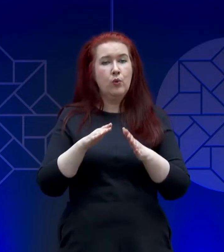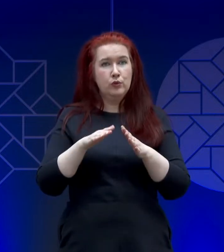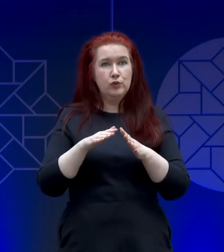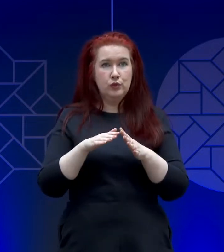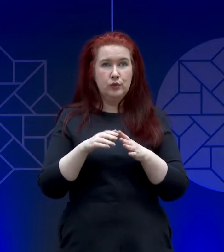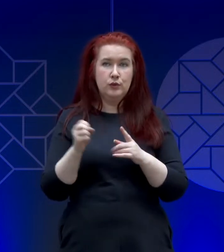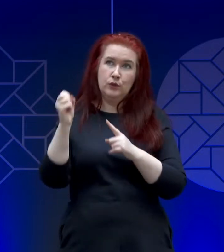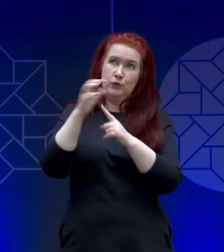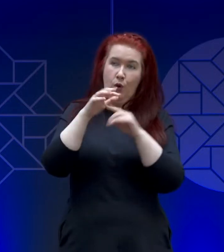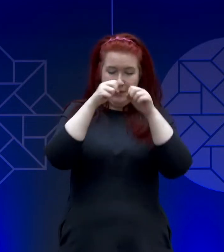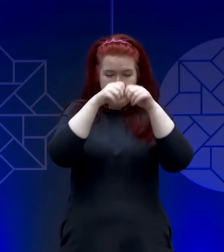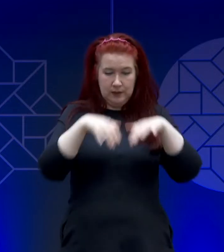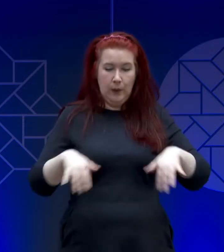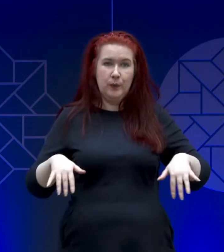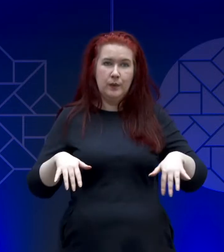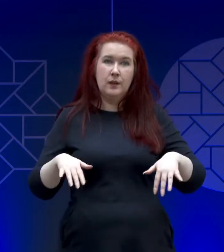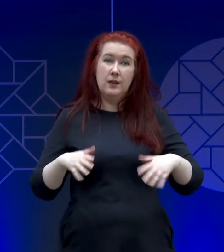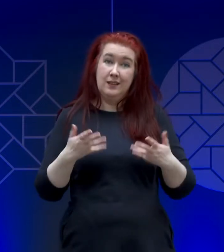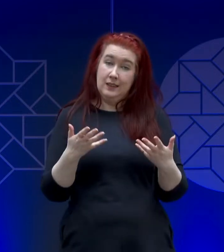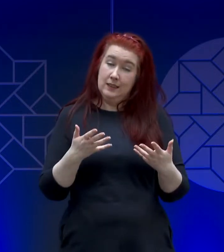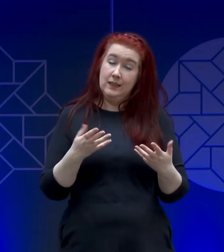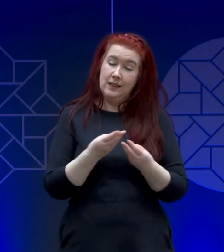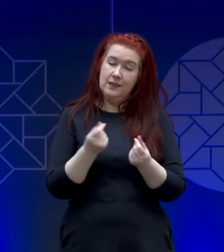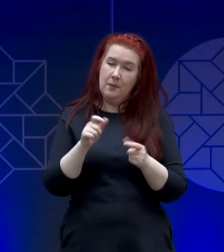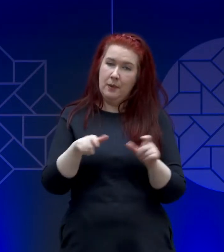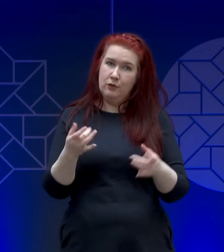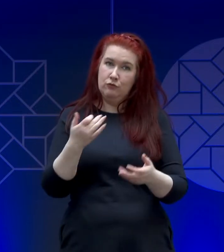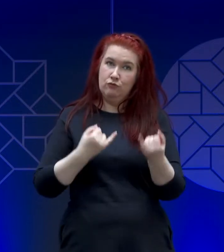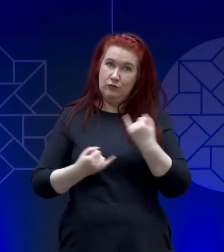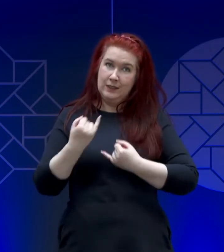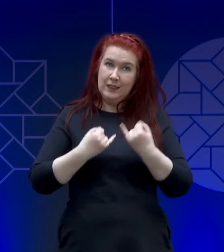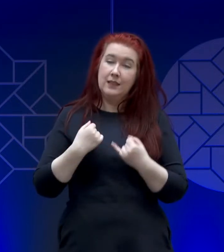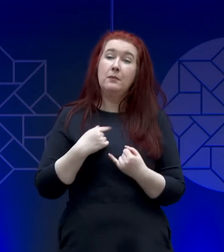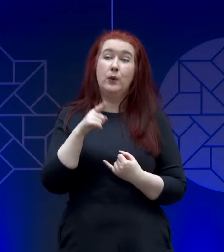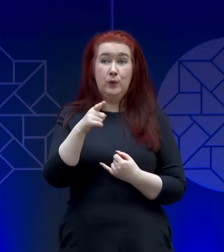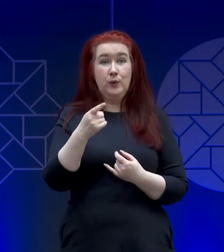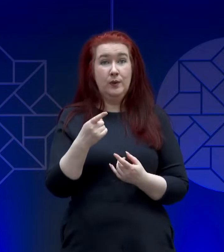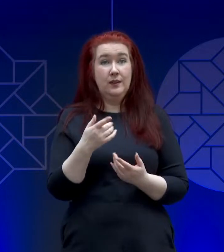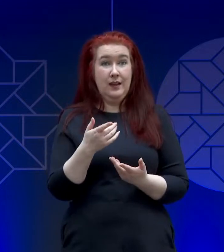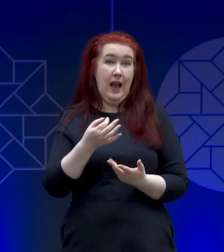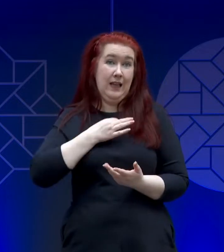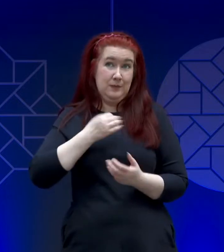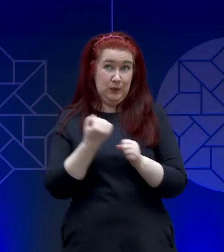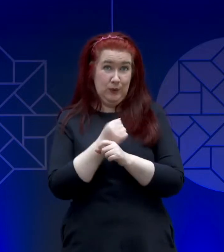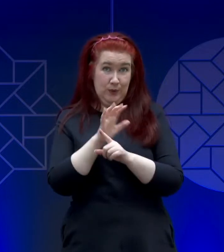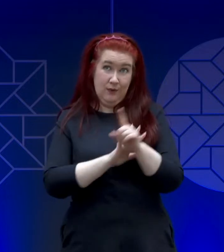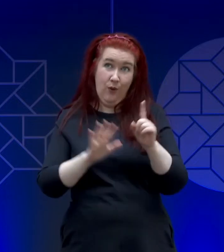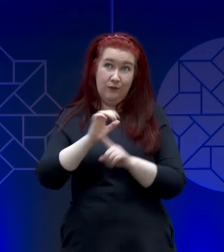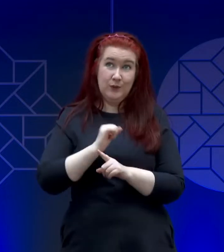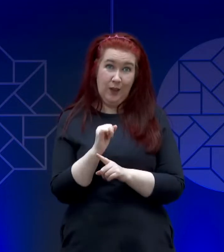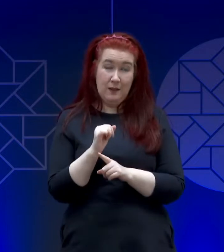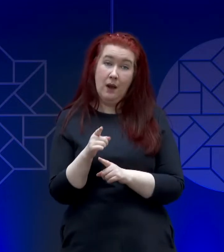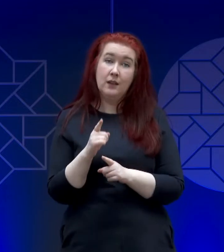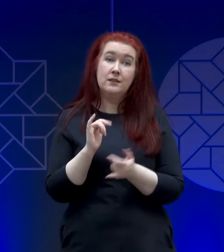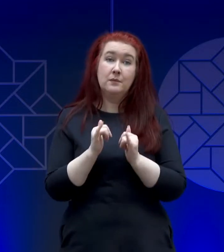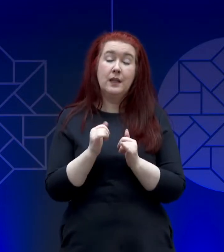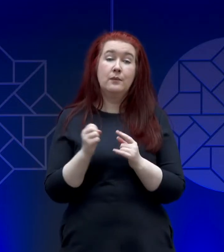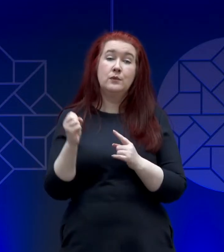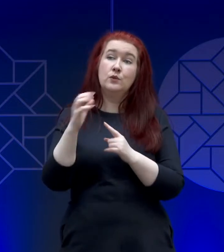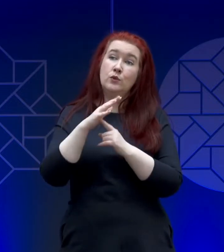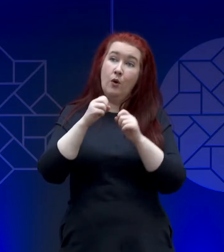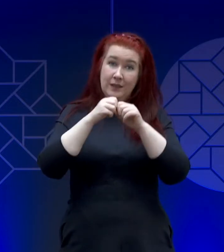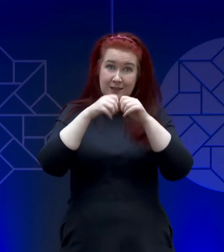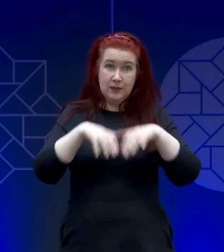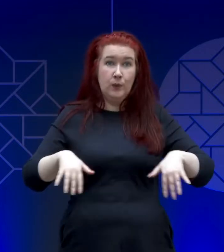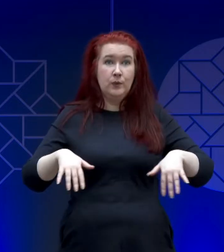I make an appeal for, and that can be the criticism of doing exactly what you want me to do, but there's often quite a good argument for doing that